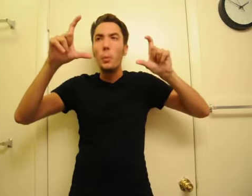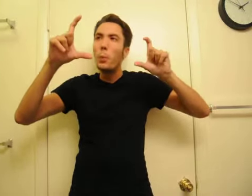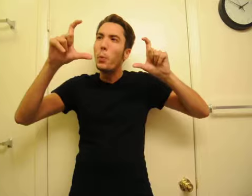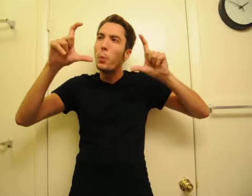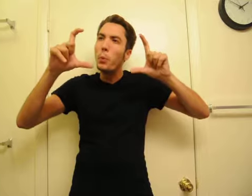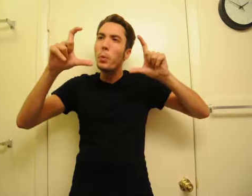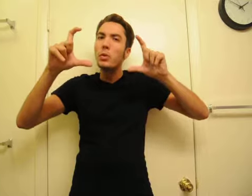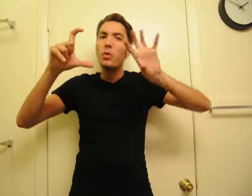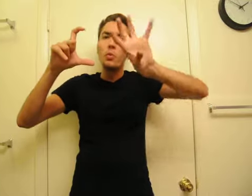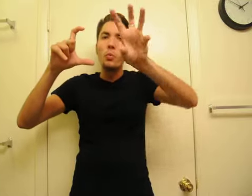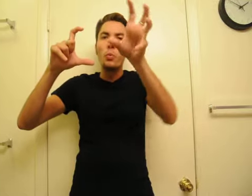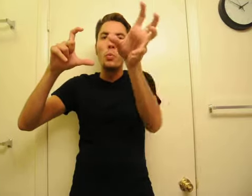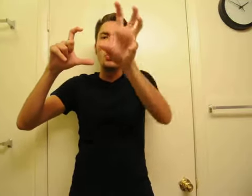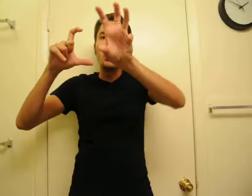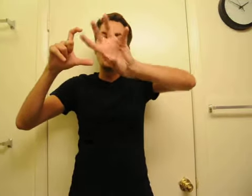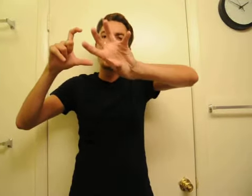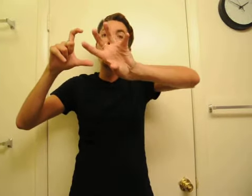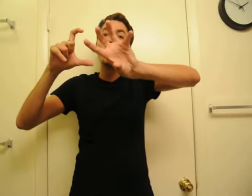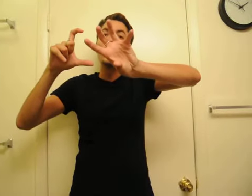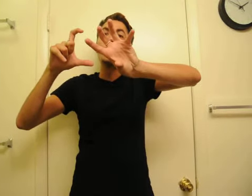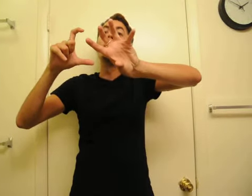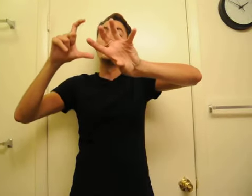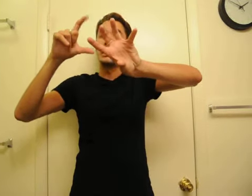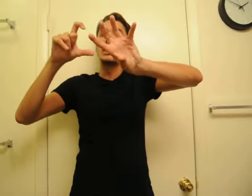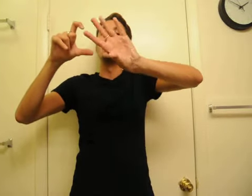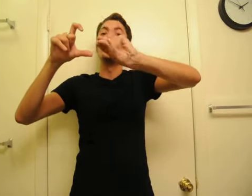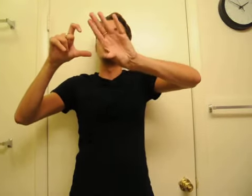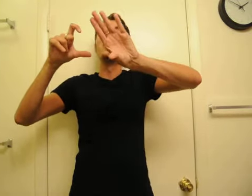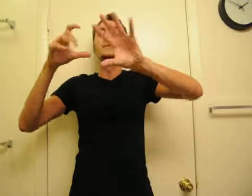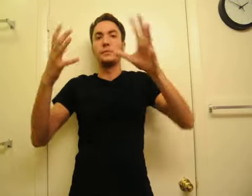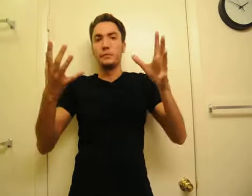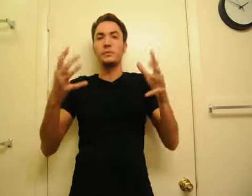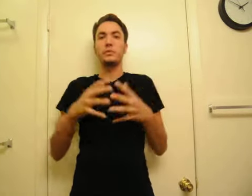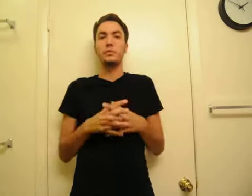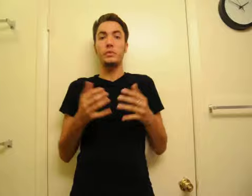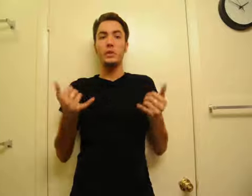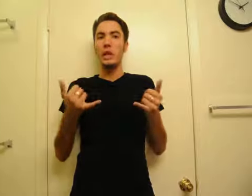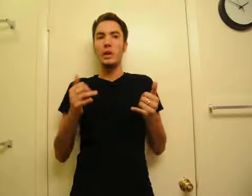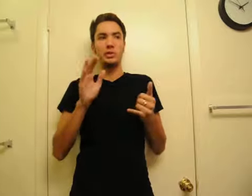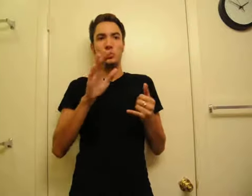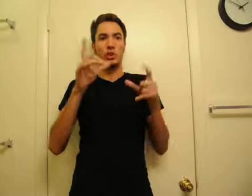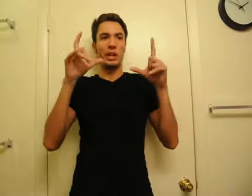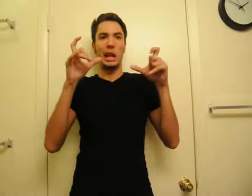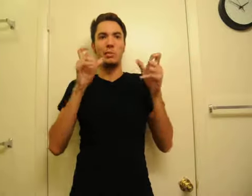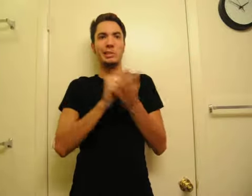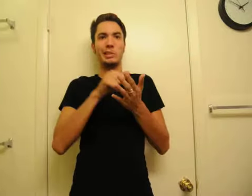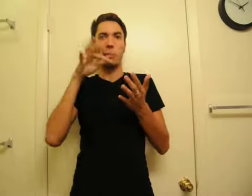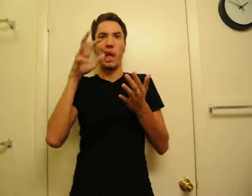$1,000 camera with that trick. And finally, it often happens that you're giving a talk, and for some reason the audience is looking at the